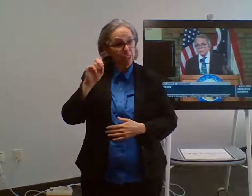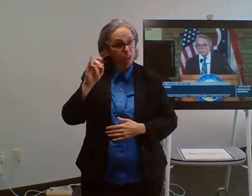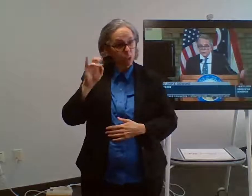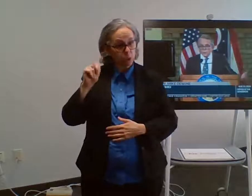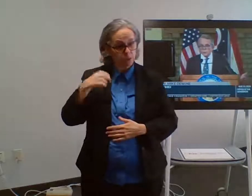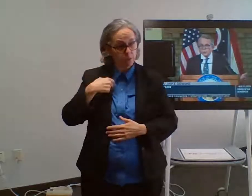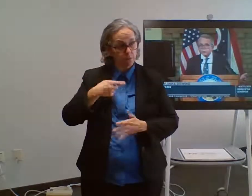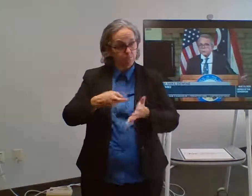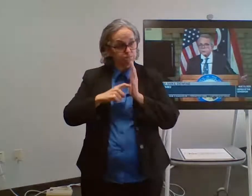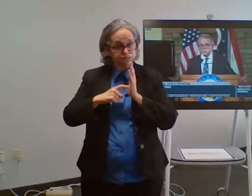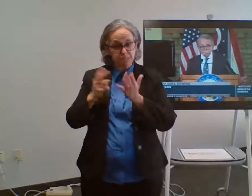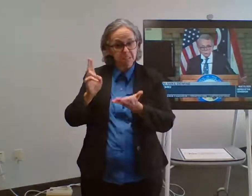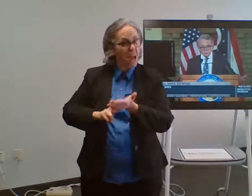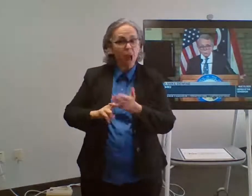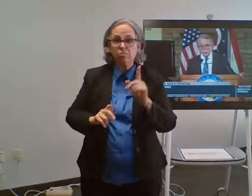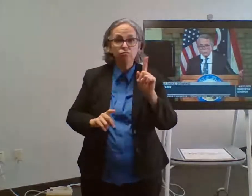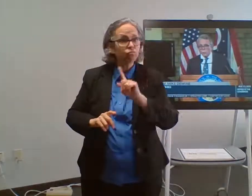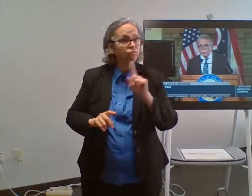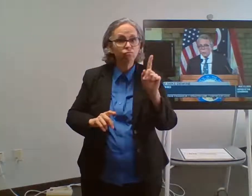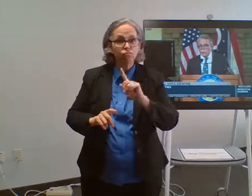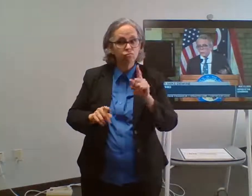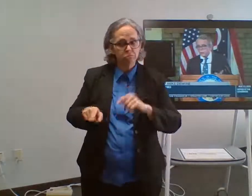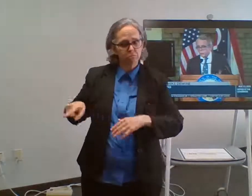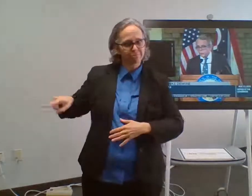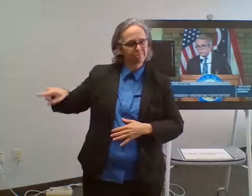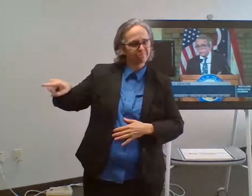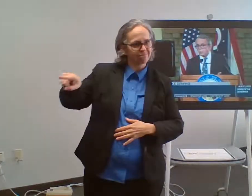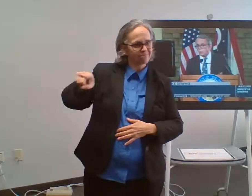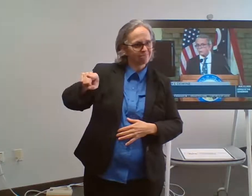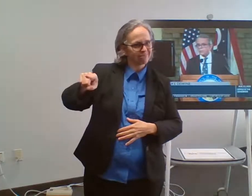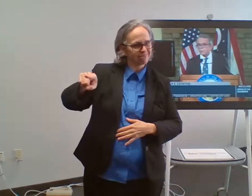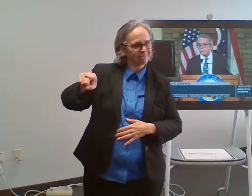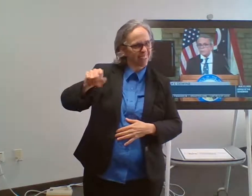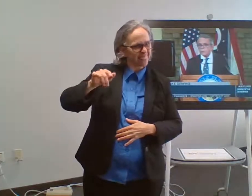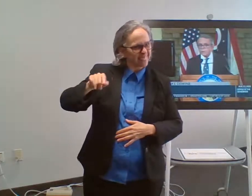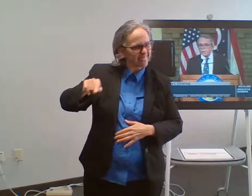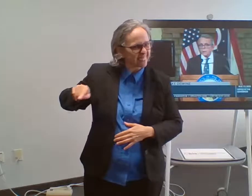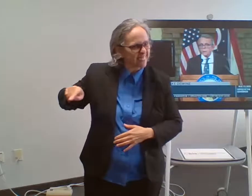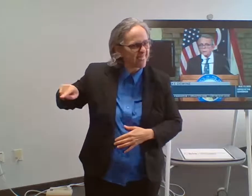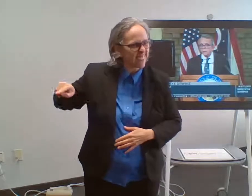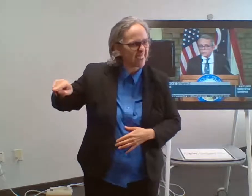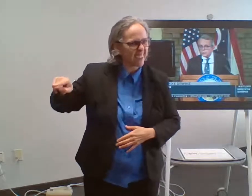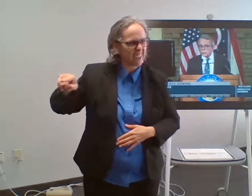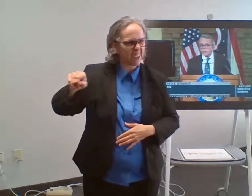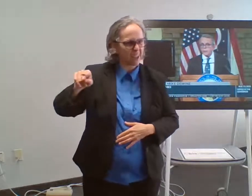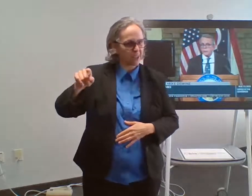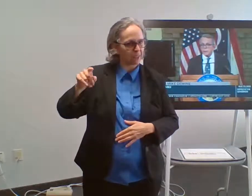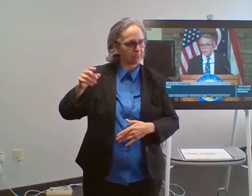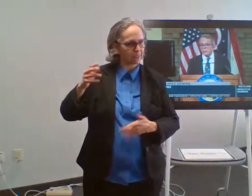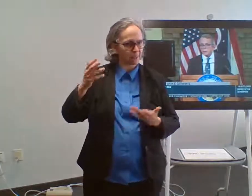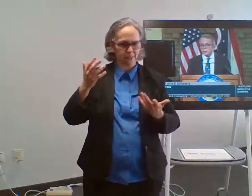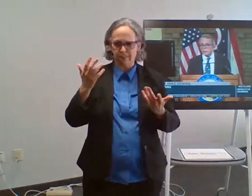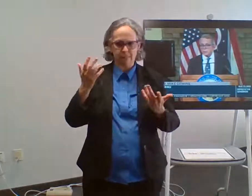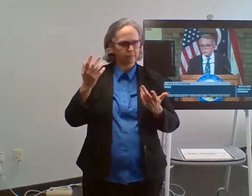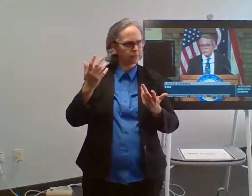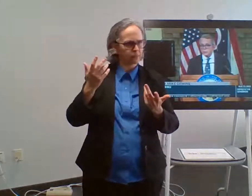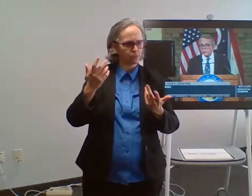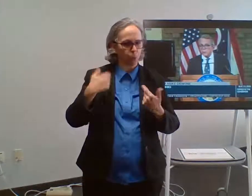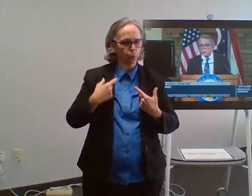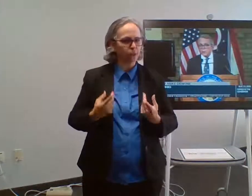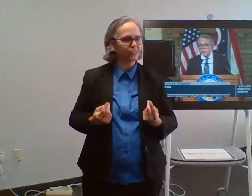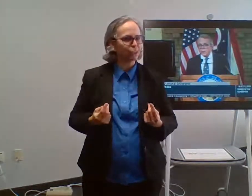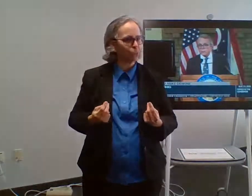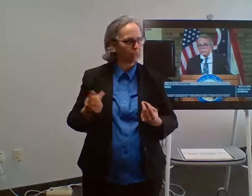They're resolutions. But what we're going to be judged by is what we do. And do we do something about